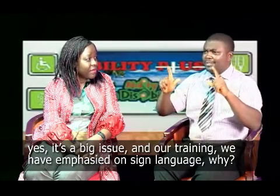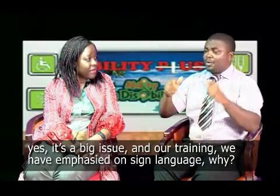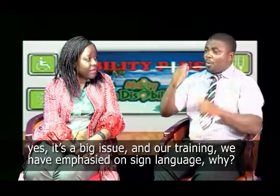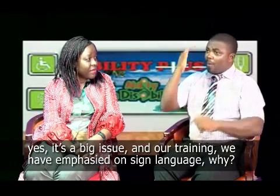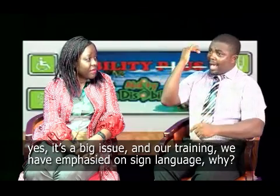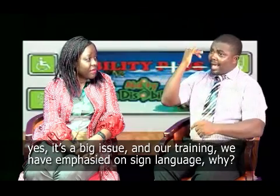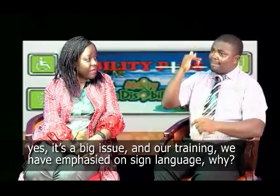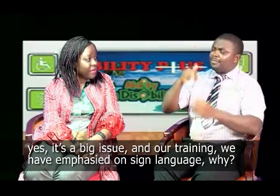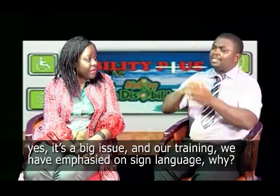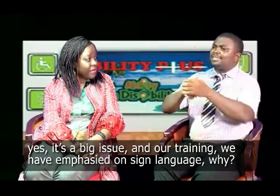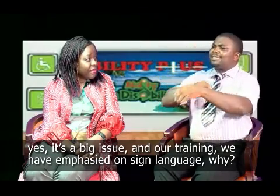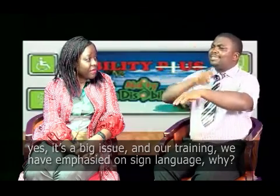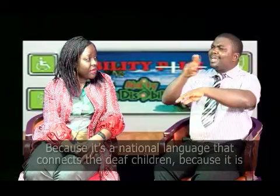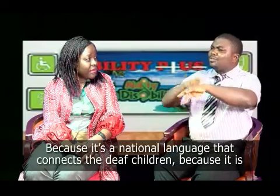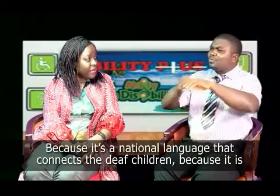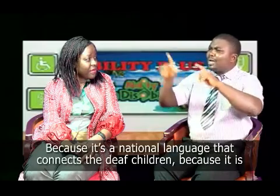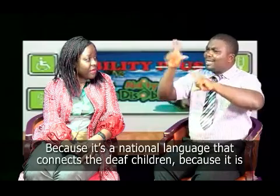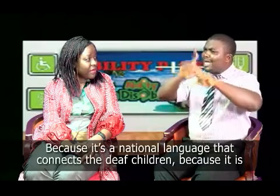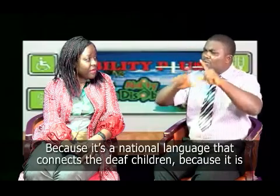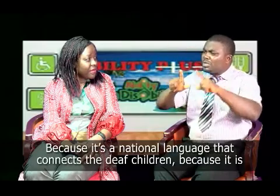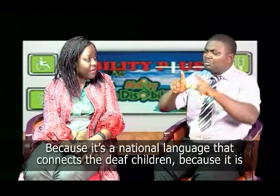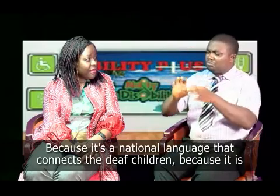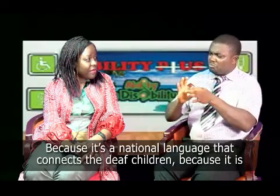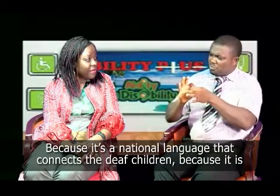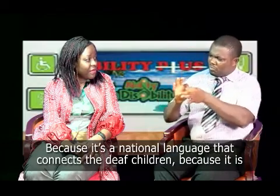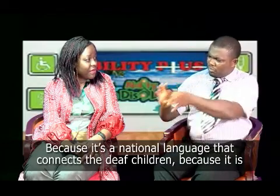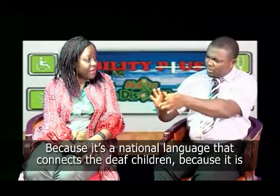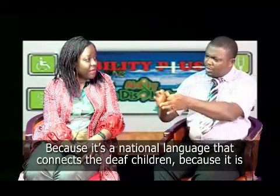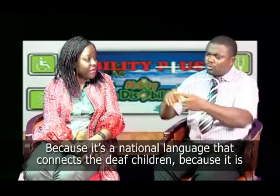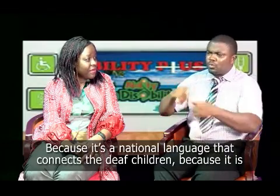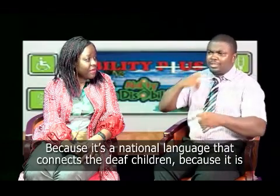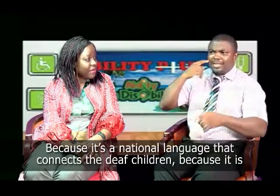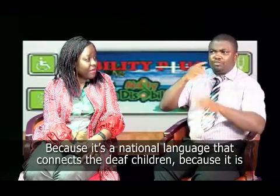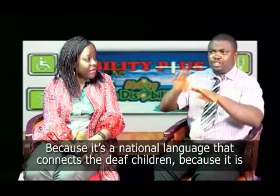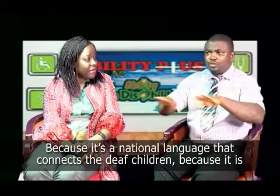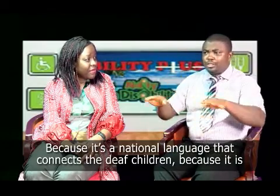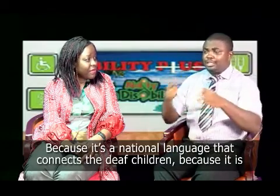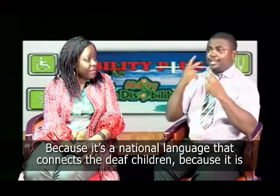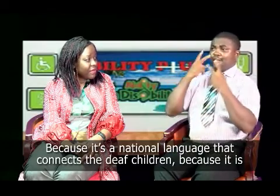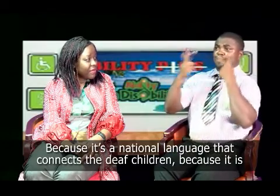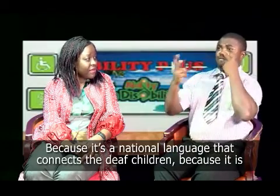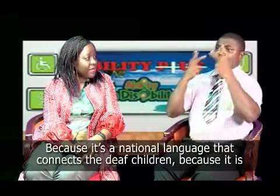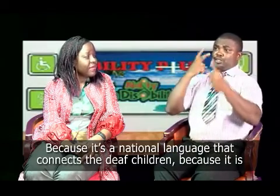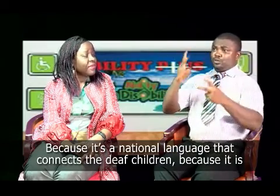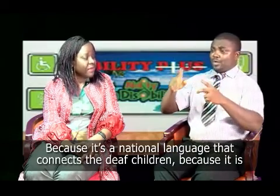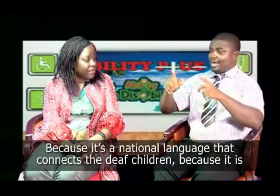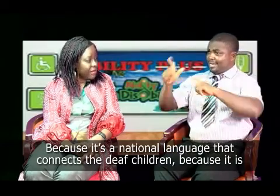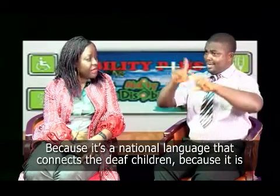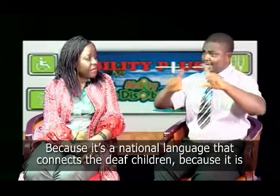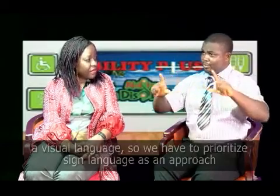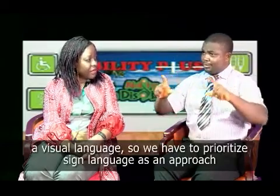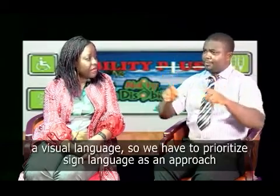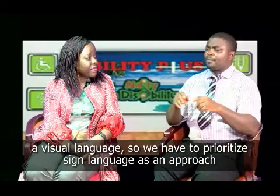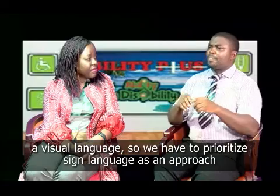language. Why? Because it's a national language that connects the deaf children, because it's a visual